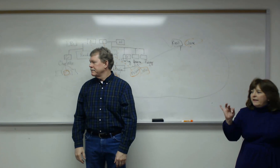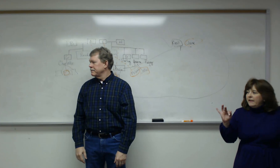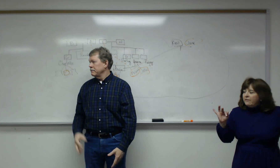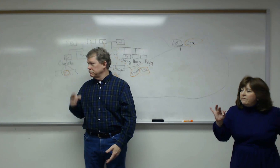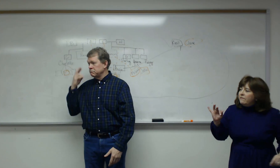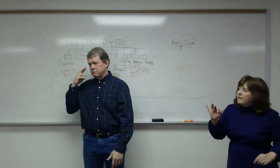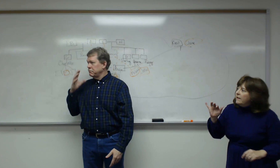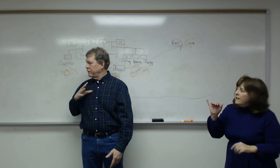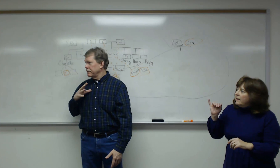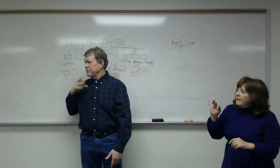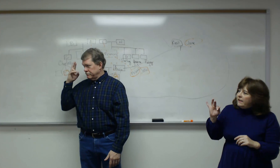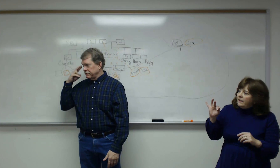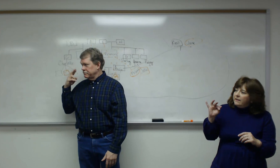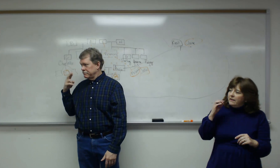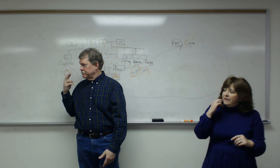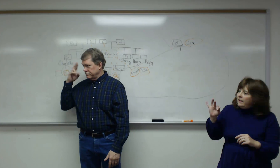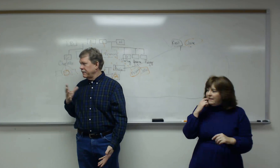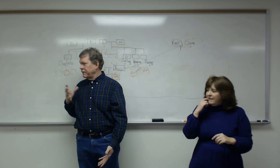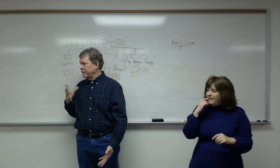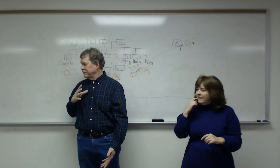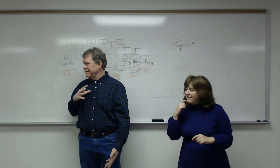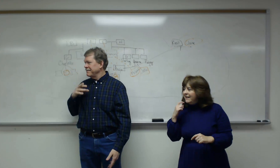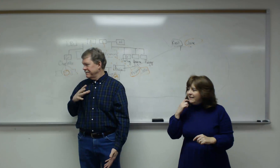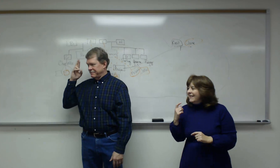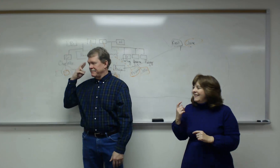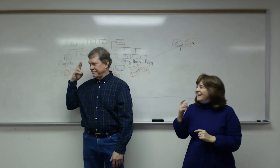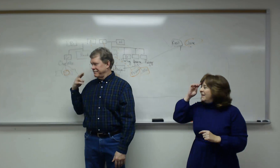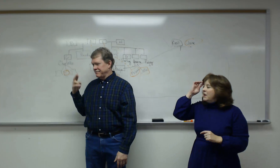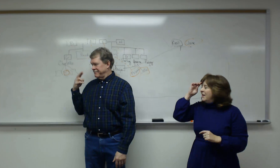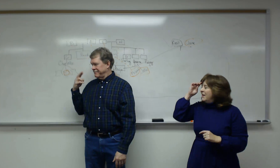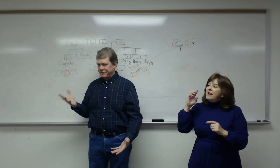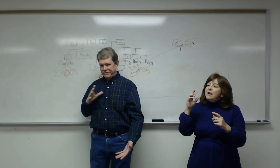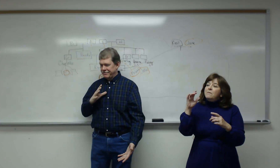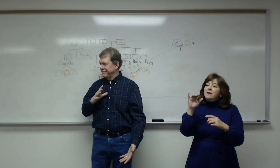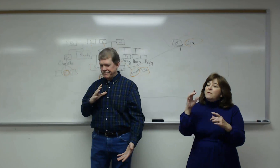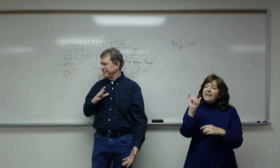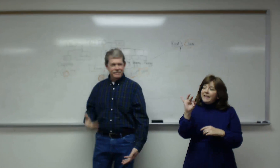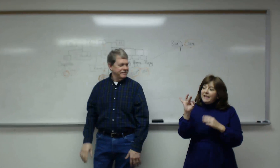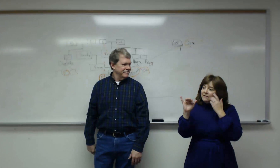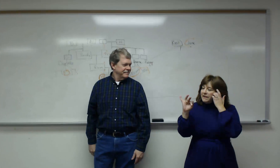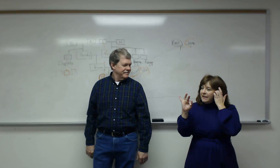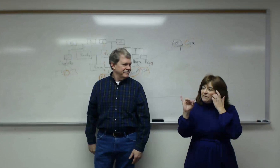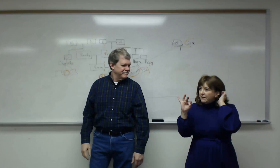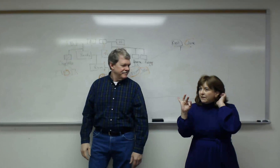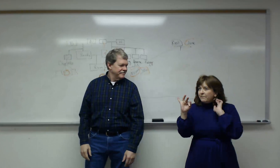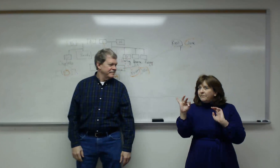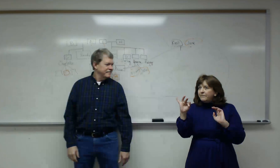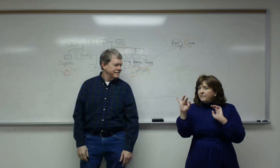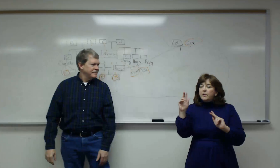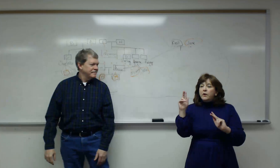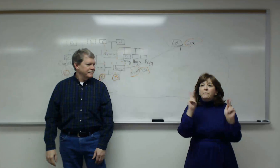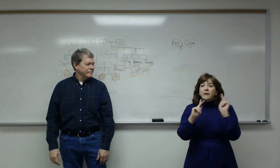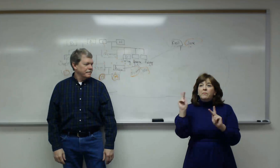If this is Okay. well, What are we gonna do with that? if people